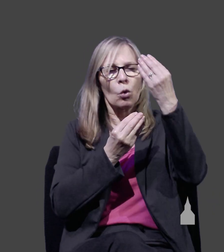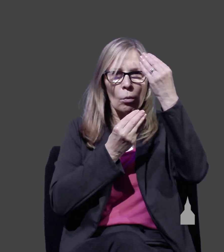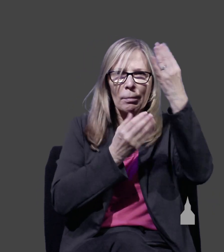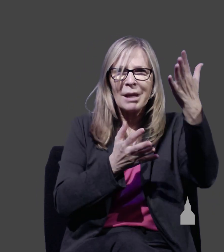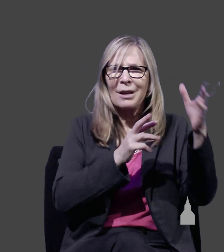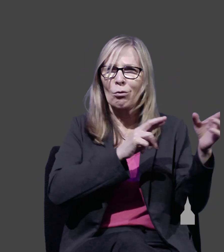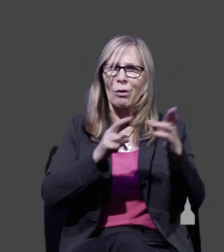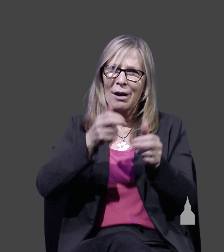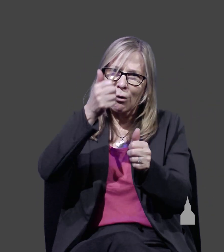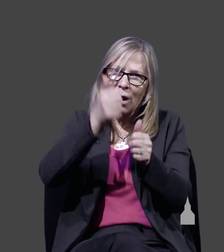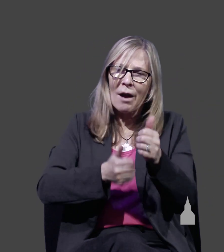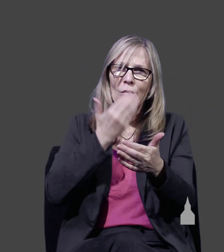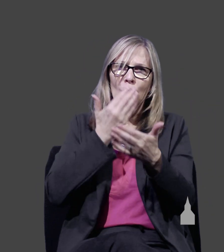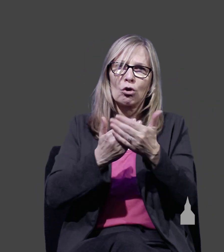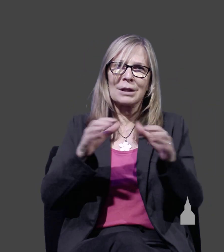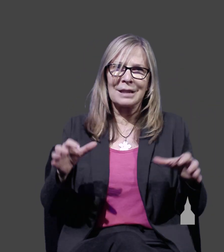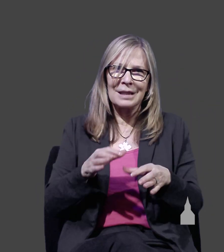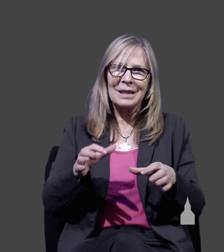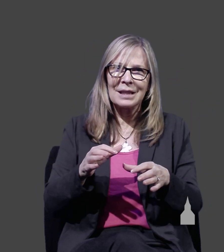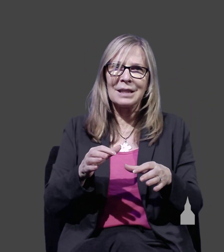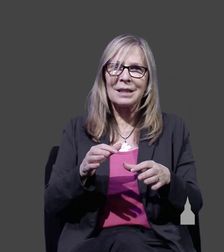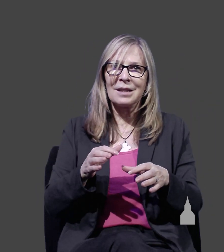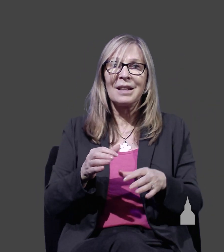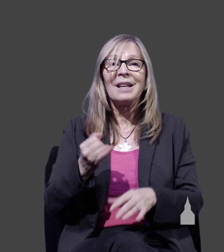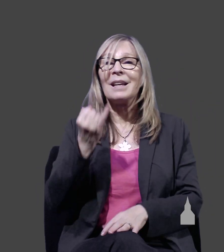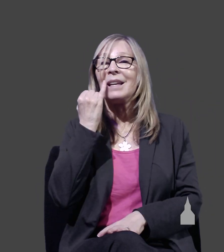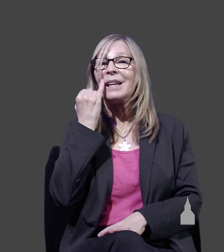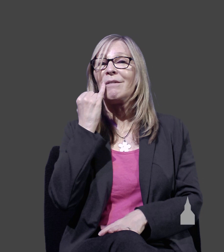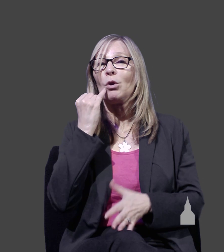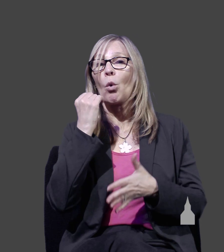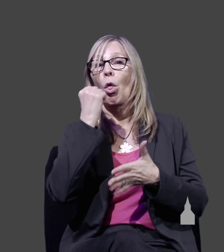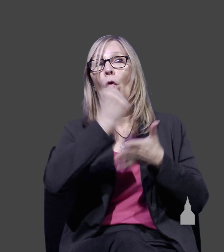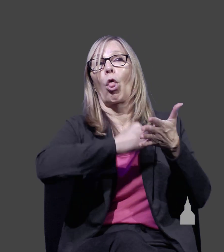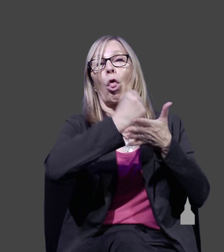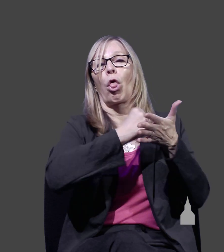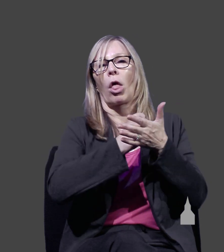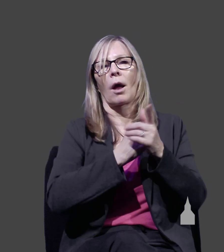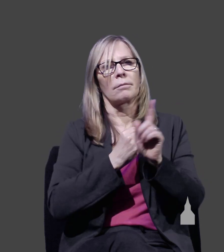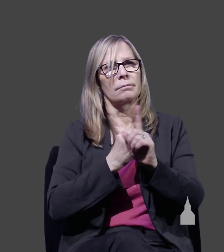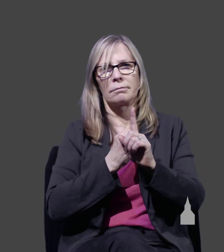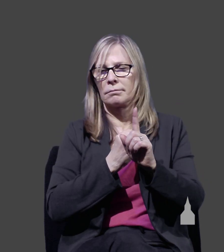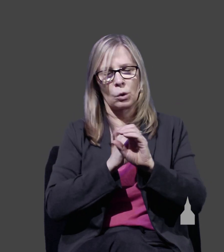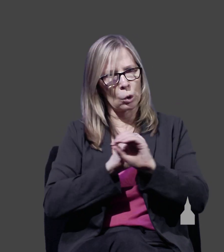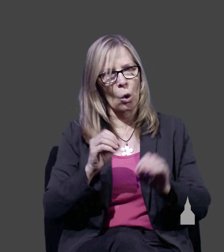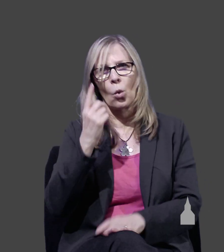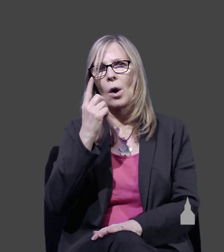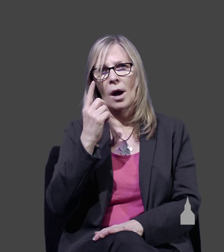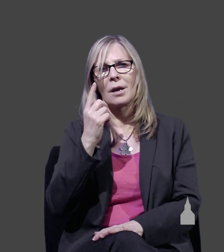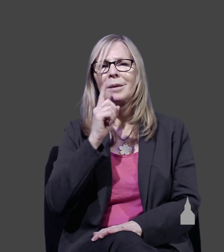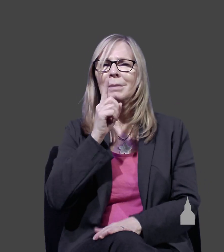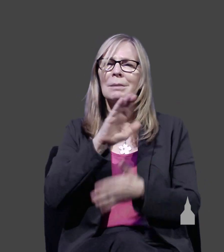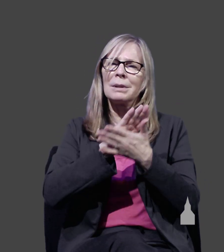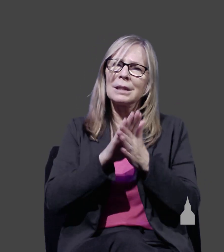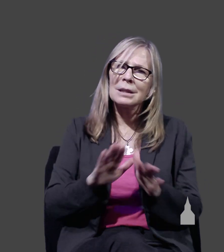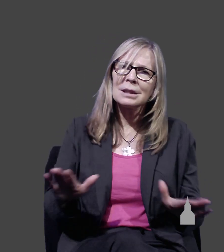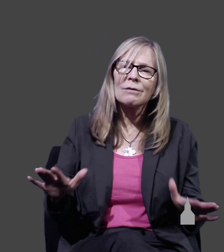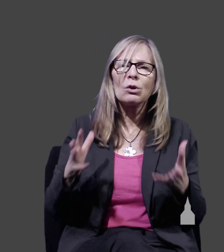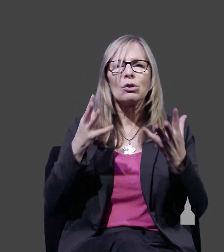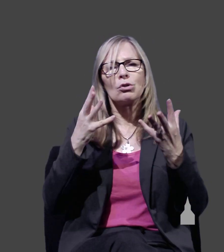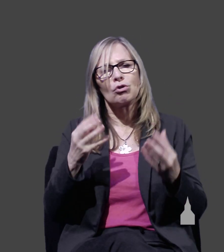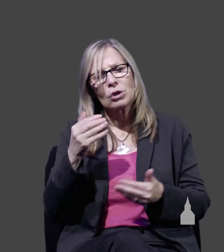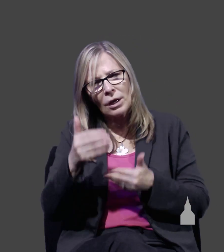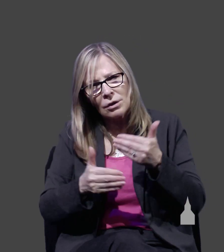for every good deed, to malign no one, to be peaceable, gentle, showing